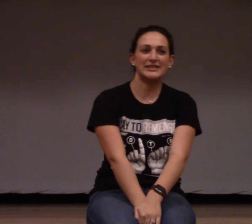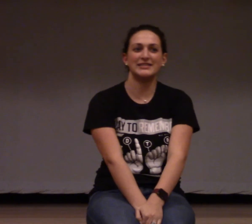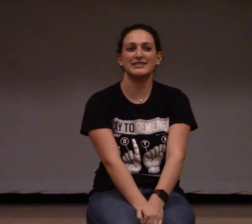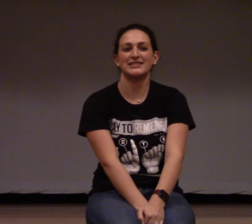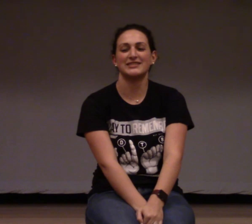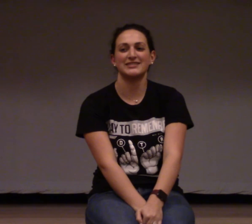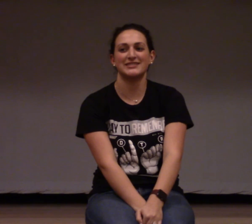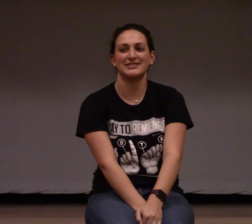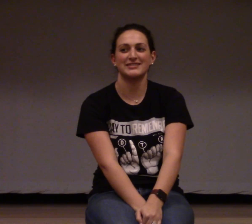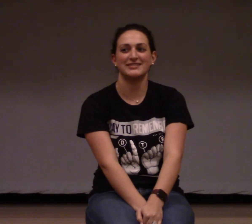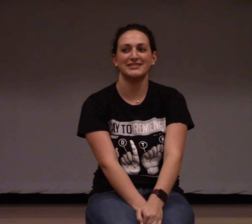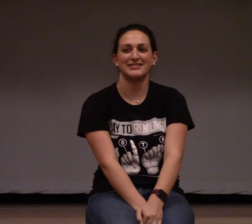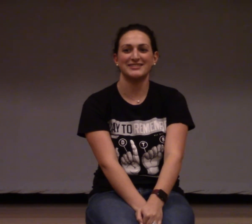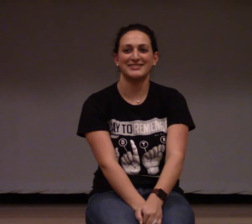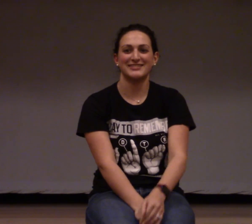Peas.